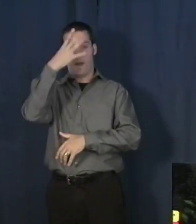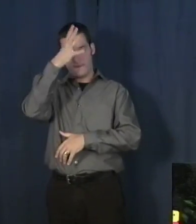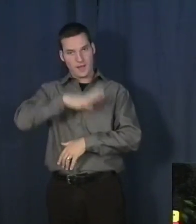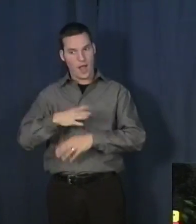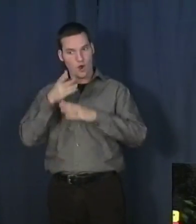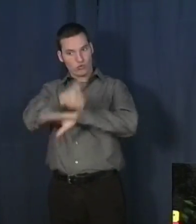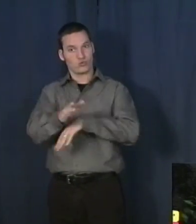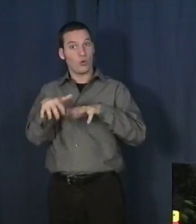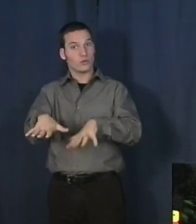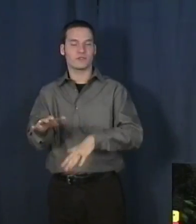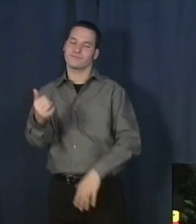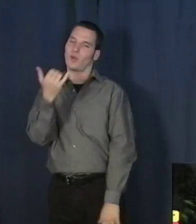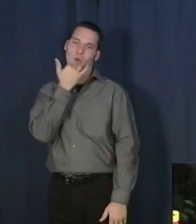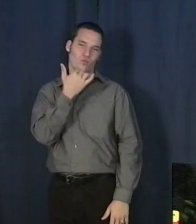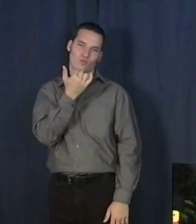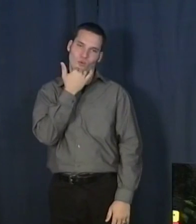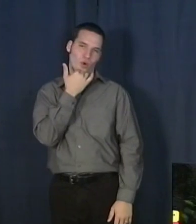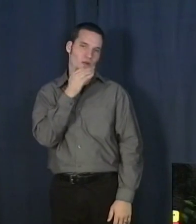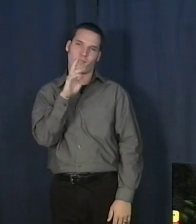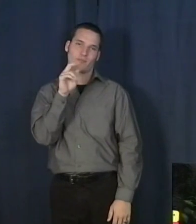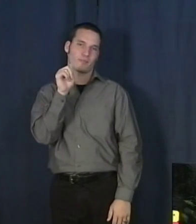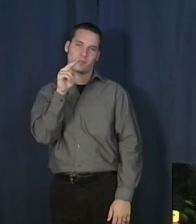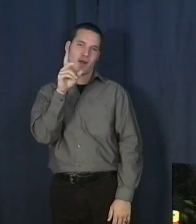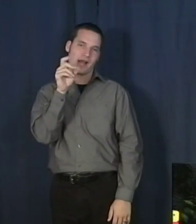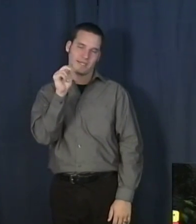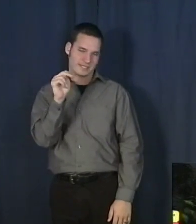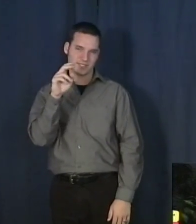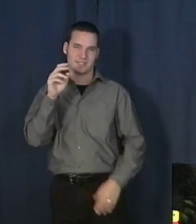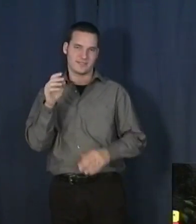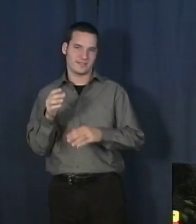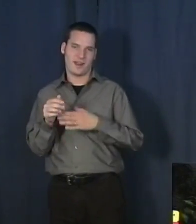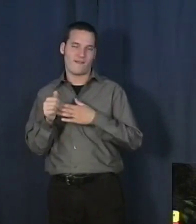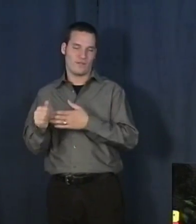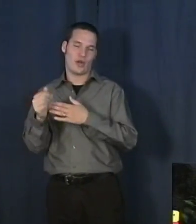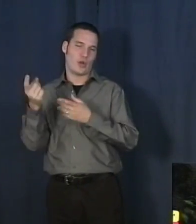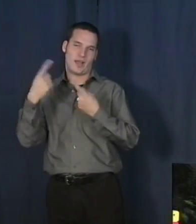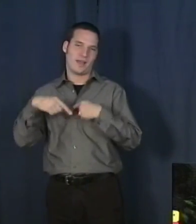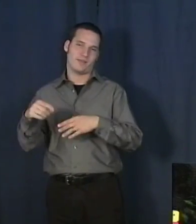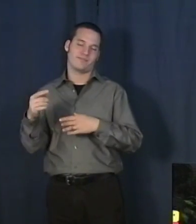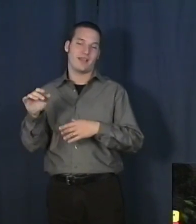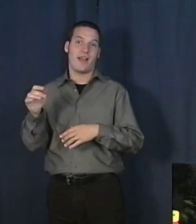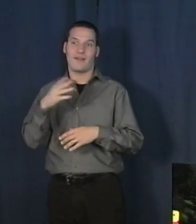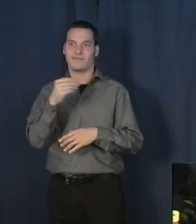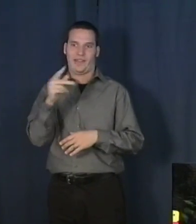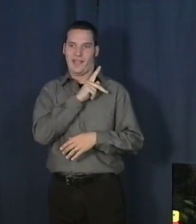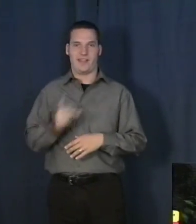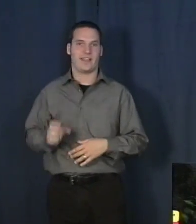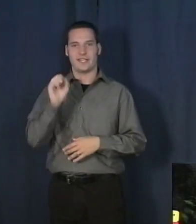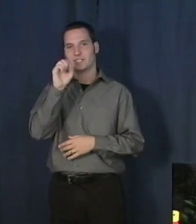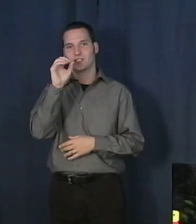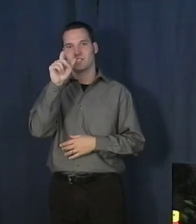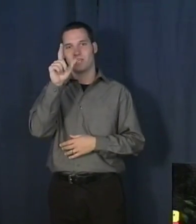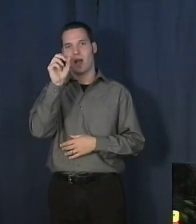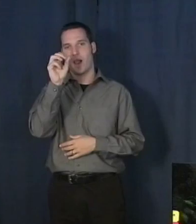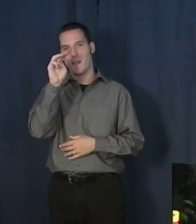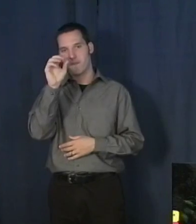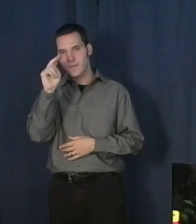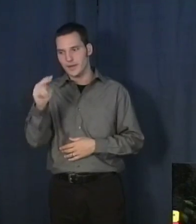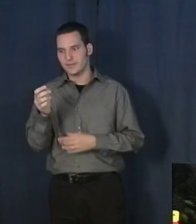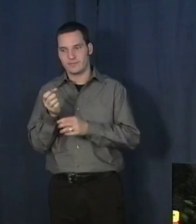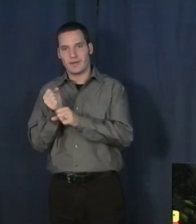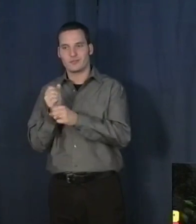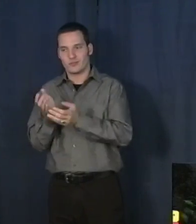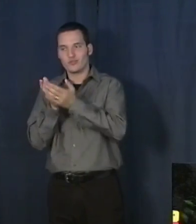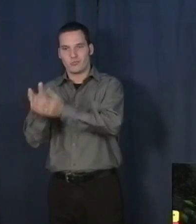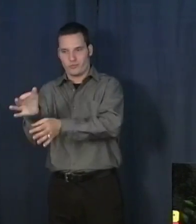you are mistaken. They are mistaken, okay? Brendan the Navigator came over here in 500 AD. The Romans came back and forth. Apparently King Solomon made his ships go back and